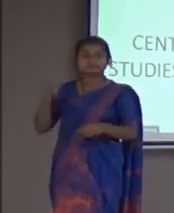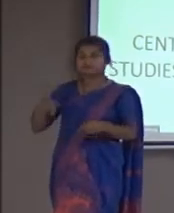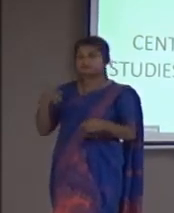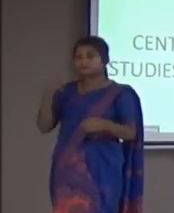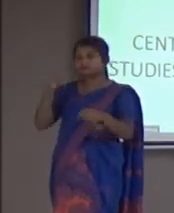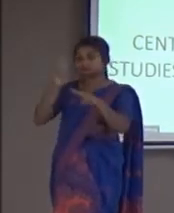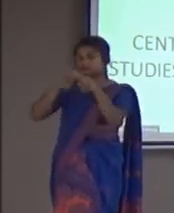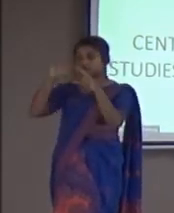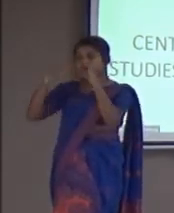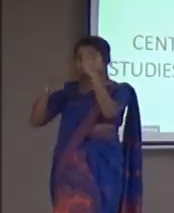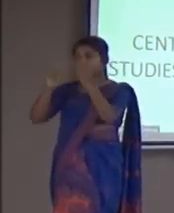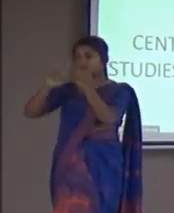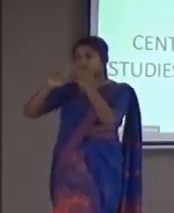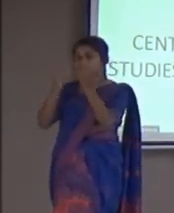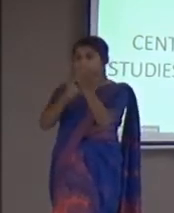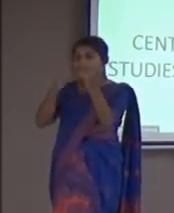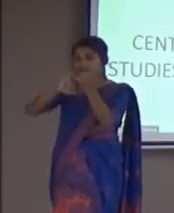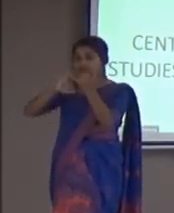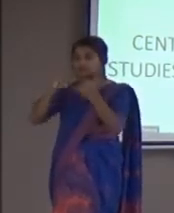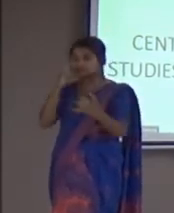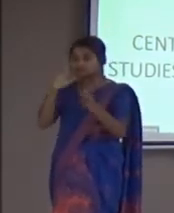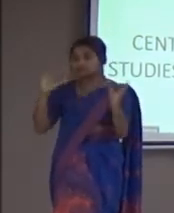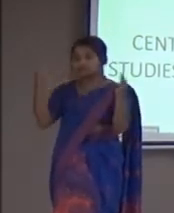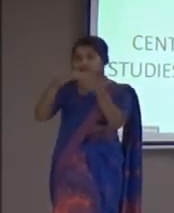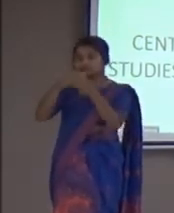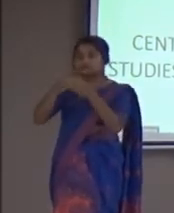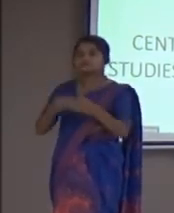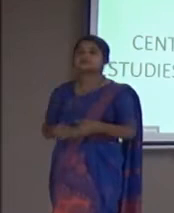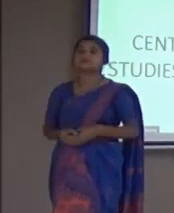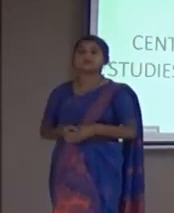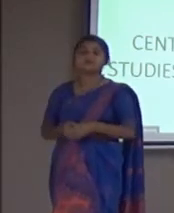focused community has been,